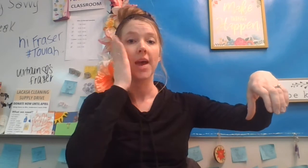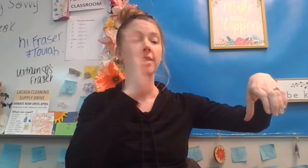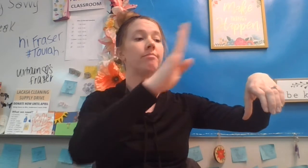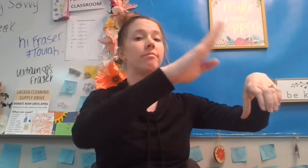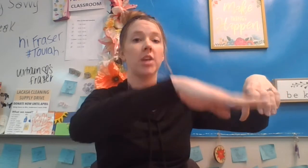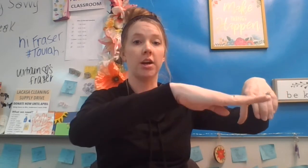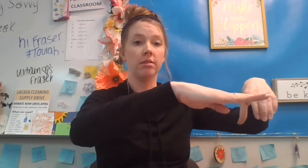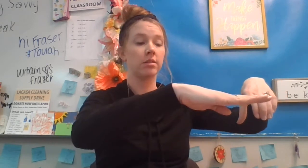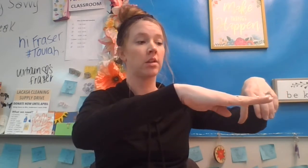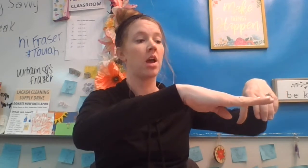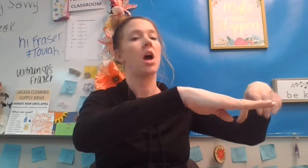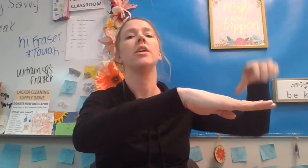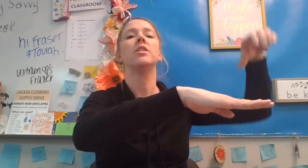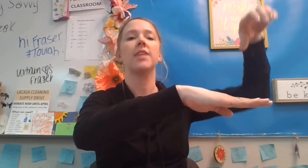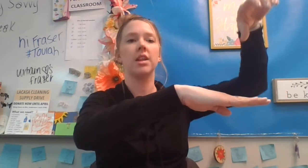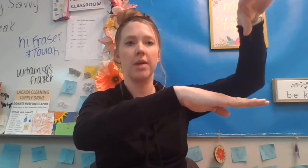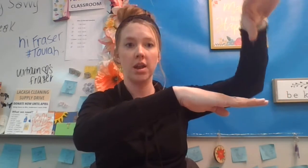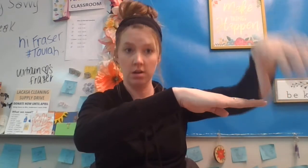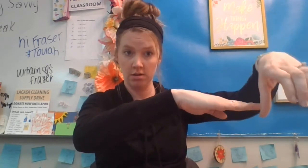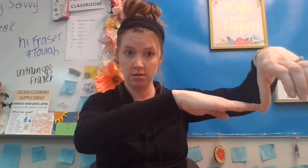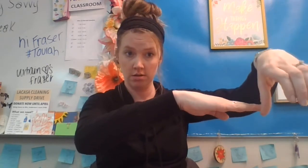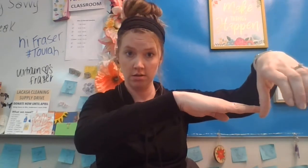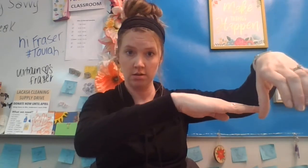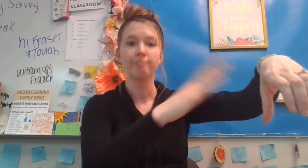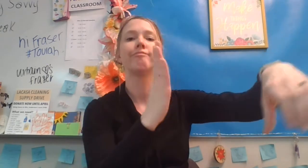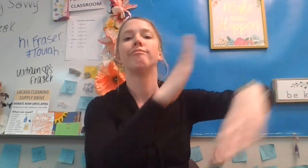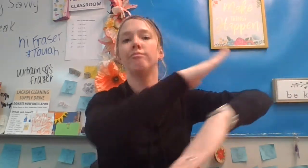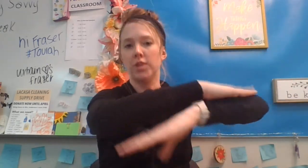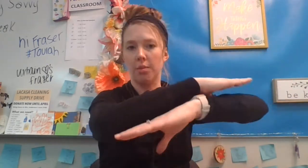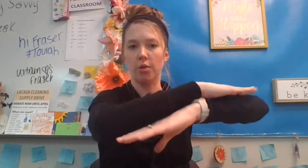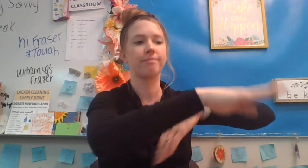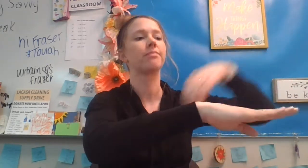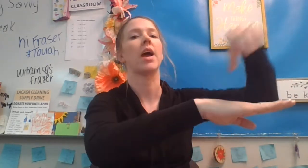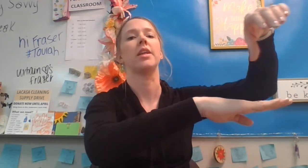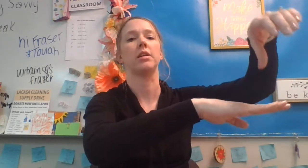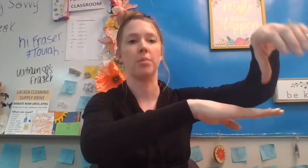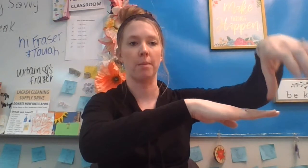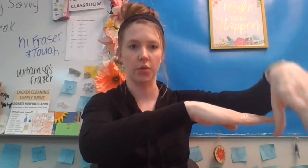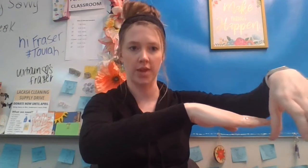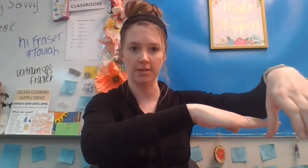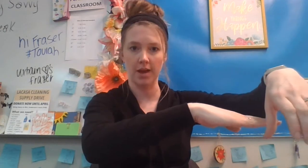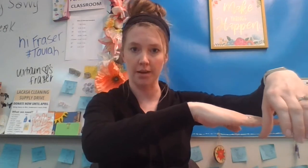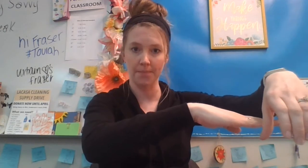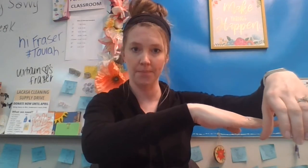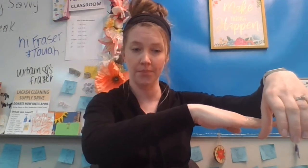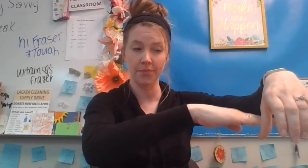Bed, here. On the other side of the bed, table. And I'm going to put both hands back up.